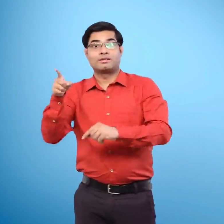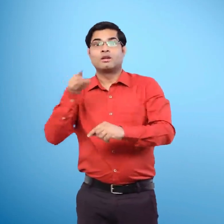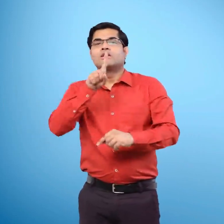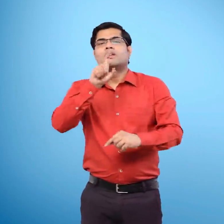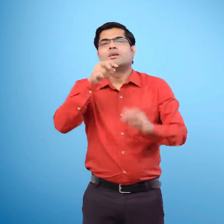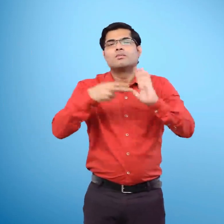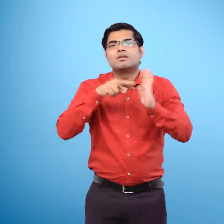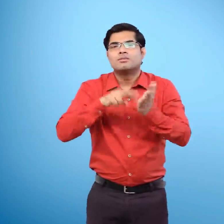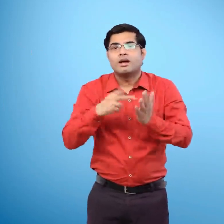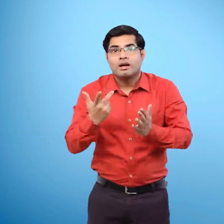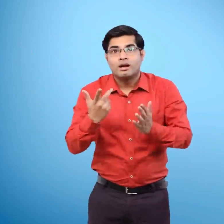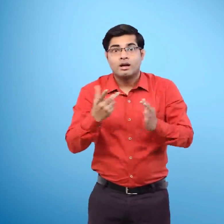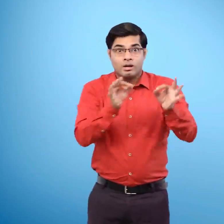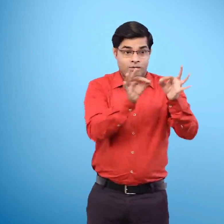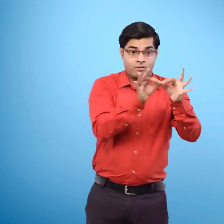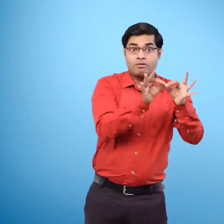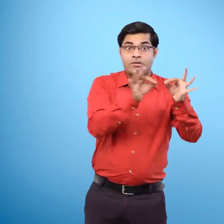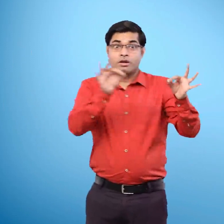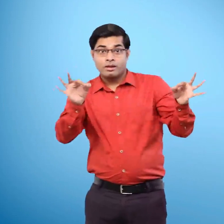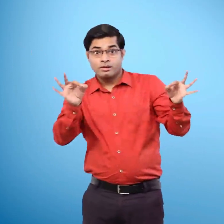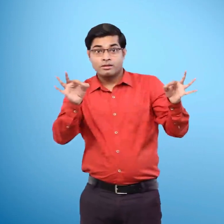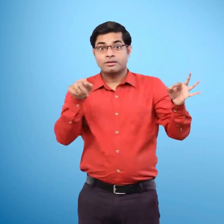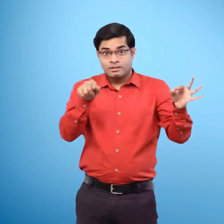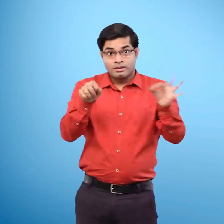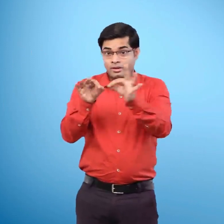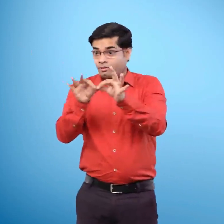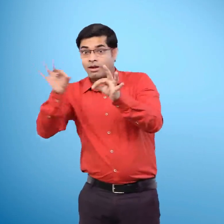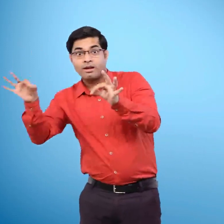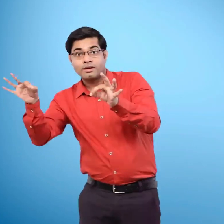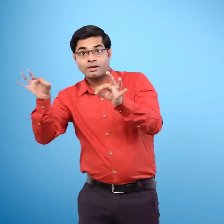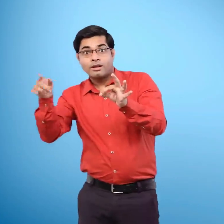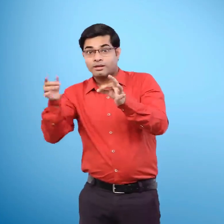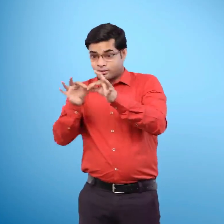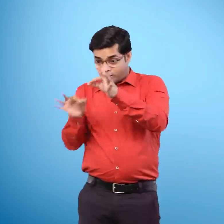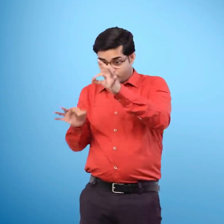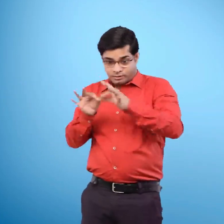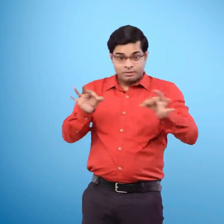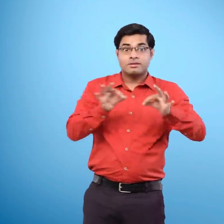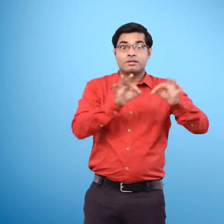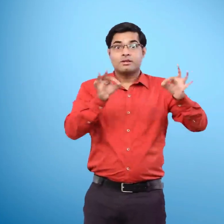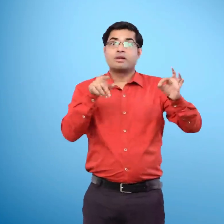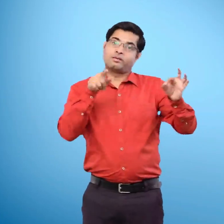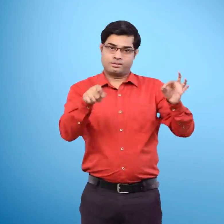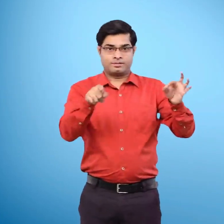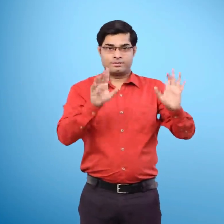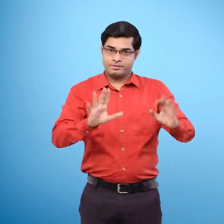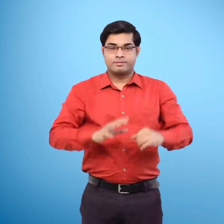curve, indicating that the distance between the 2 stones is equal to 10 stones.